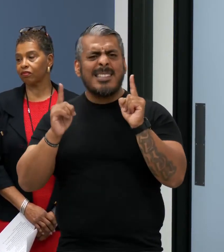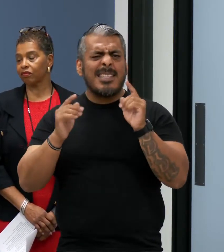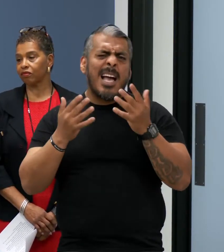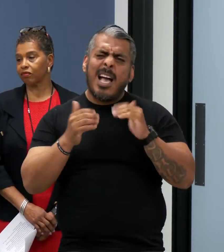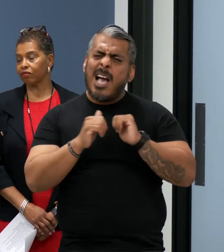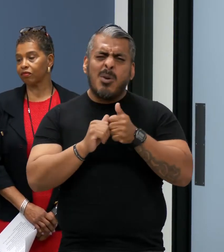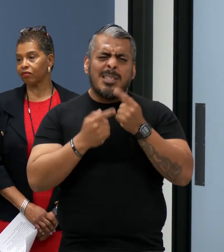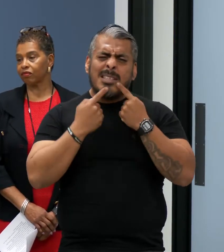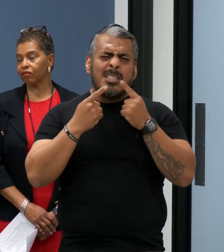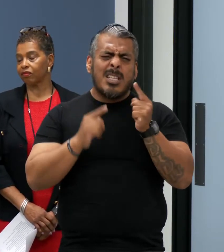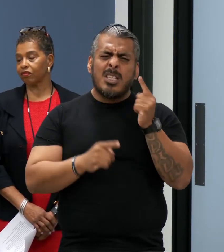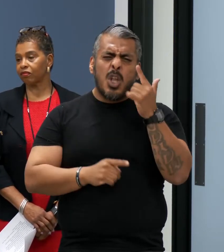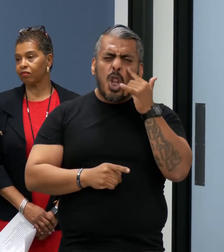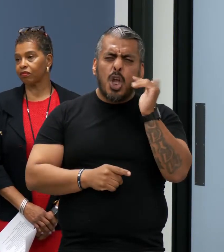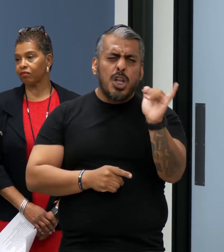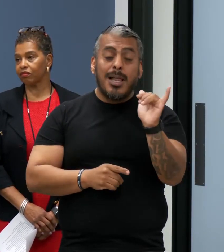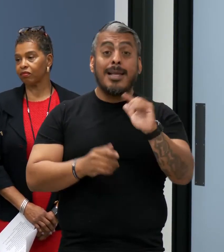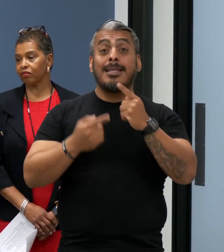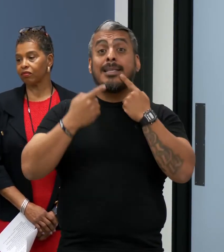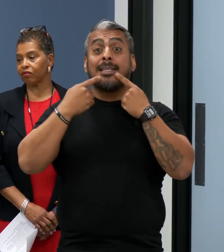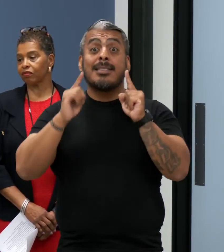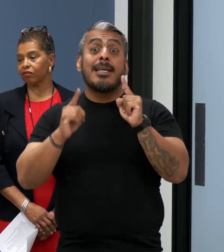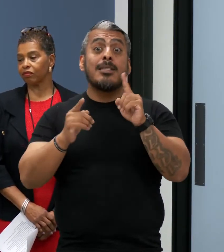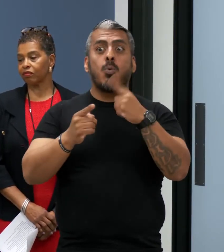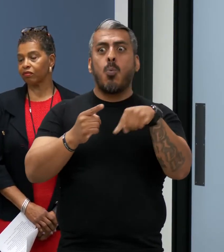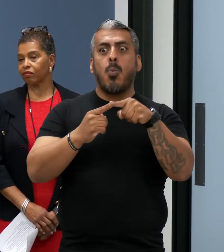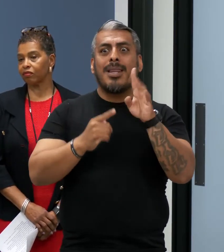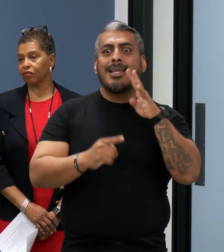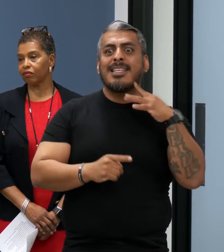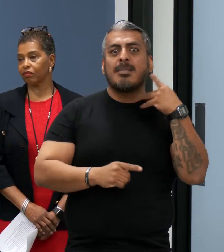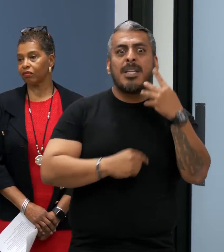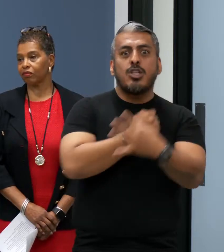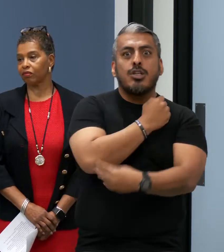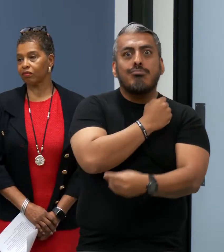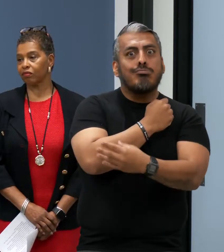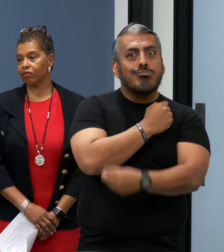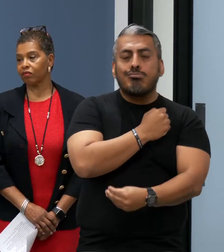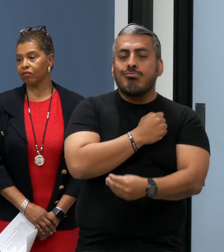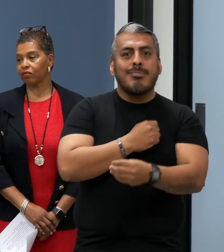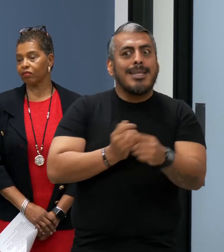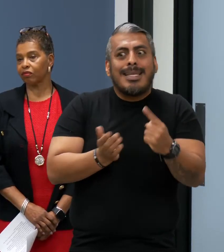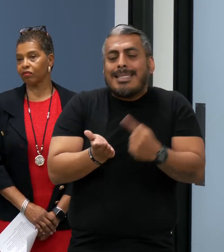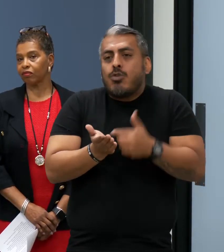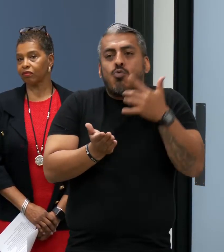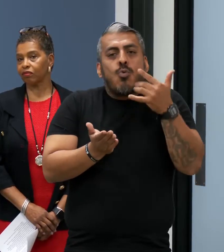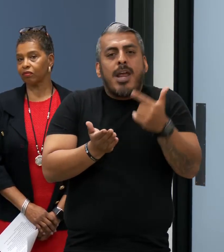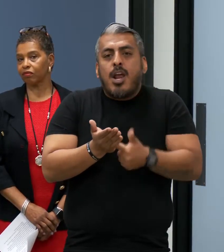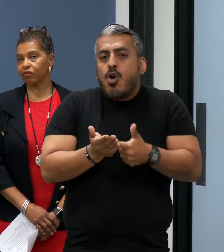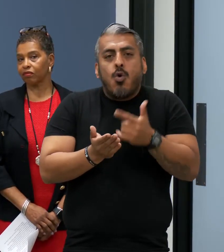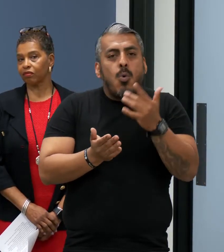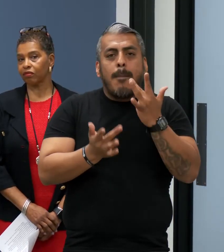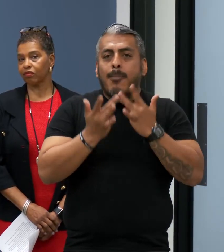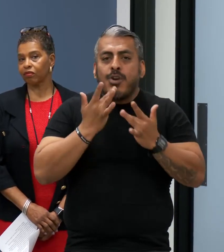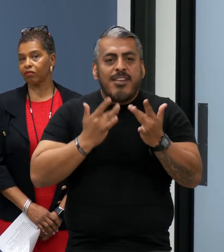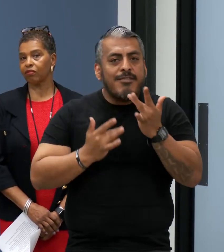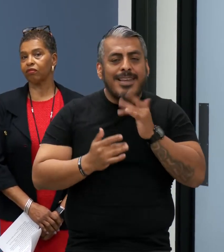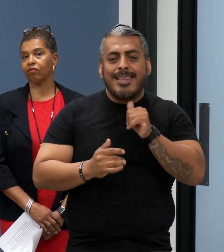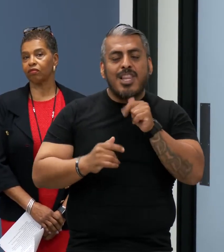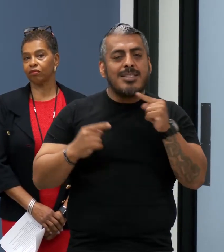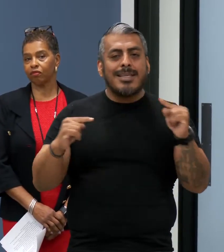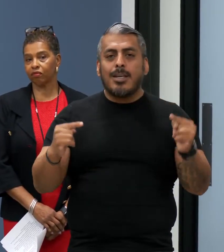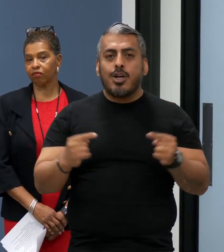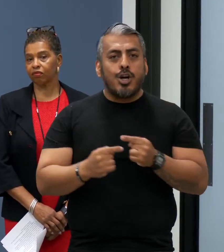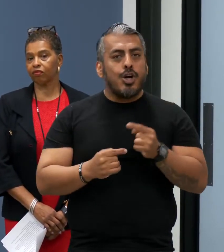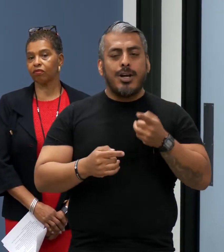of Long Beach? Success is when the experience of homelessness in Long Beach is rare and brief, if it does occur, and that we